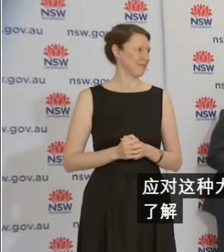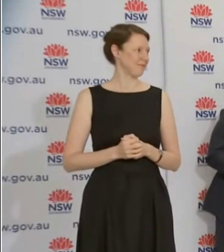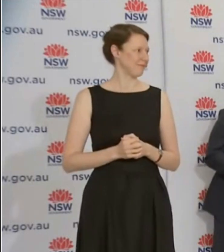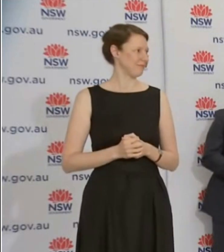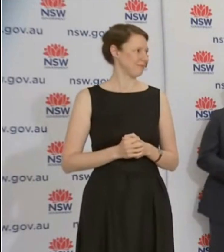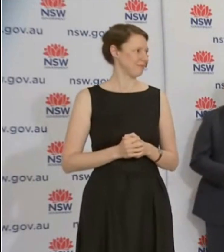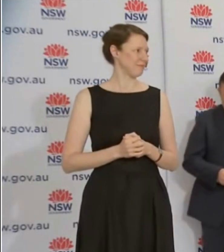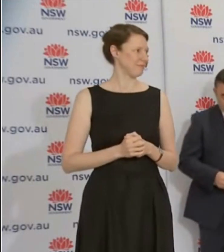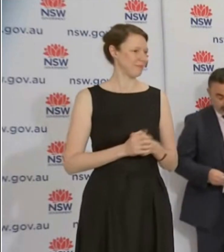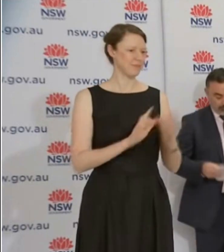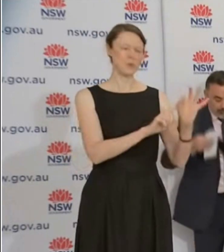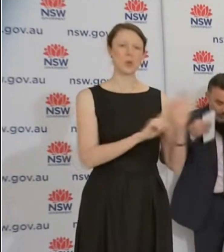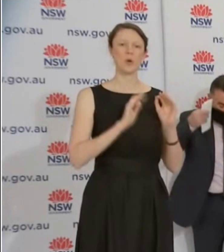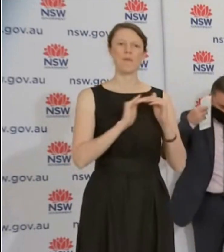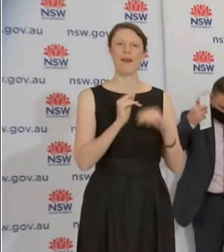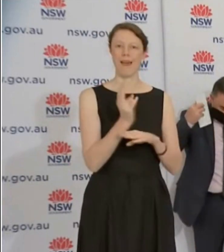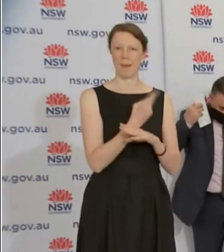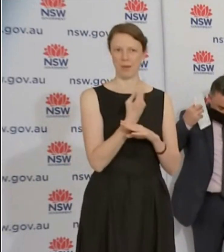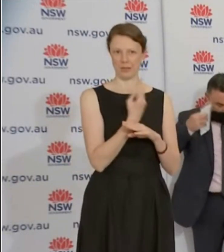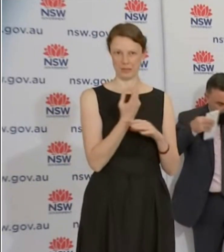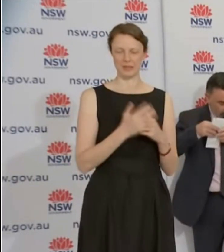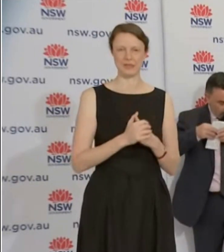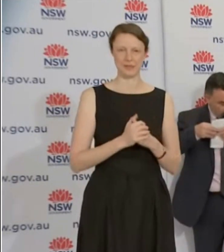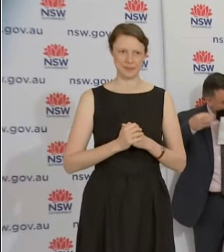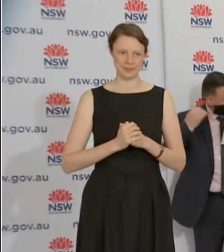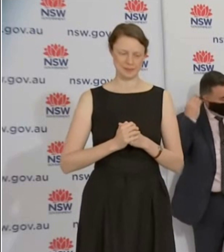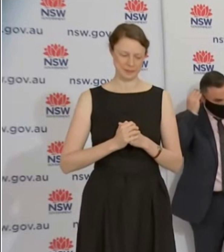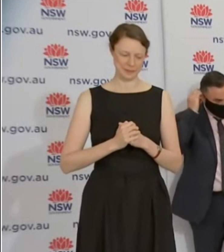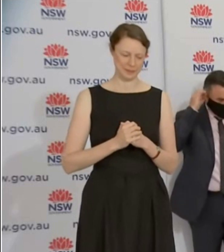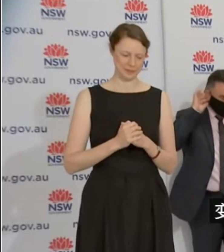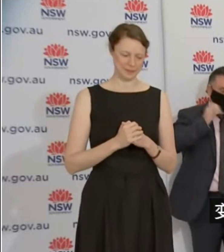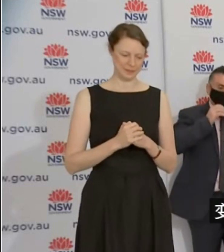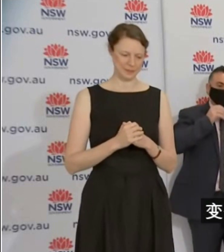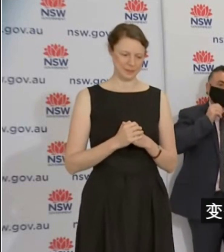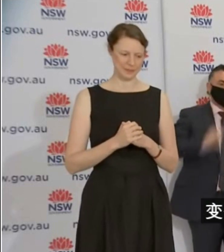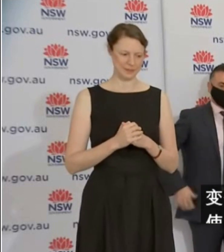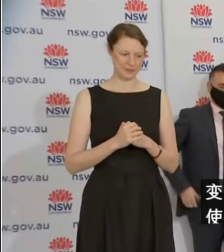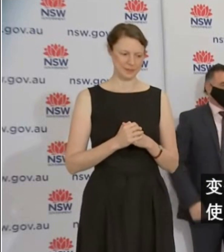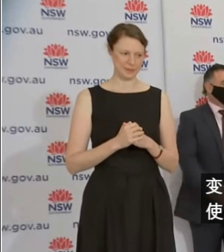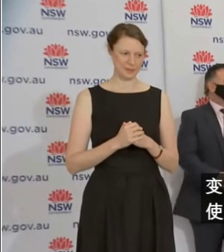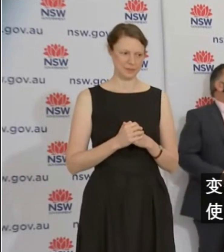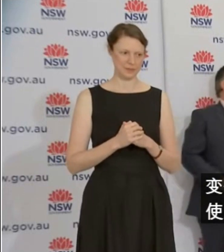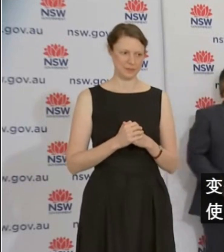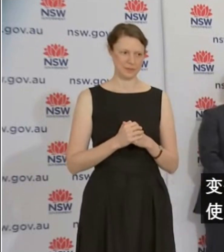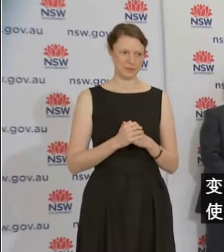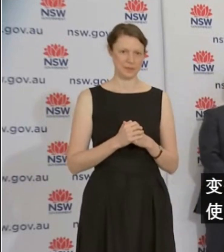considering surge changes as well. One of which includes using other emergency services such